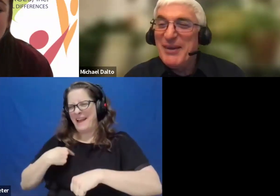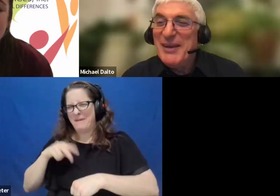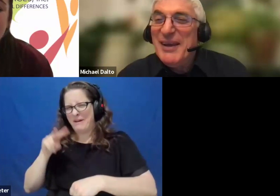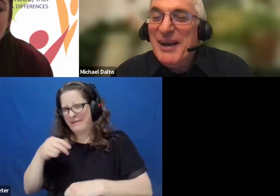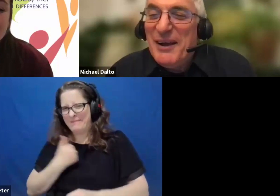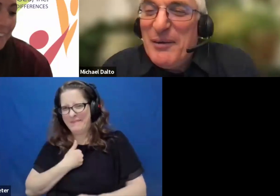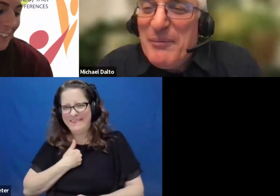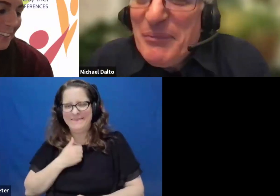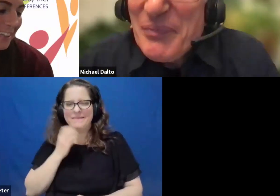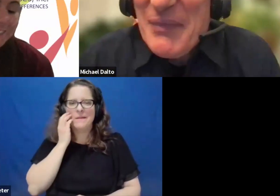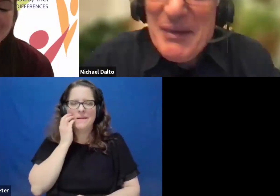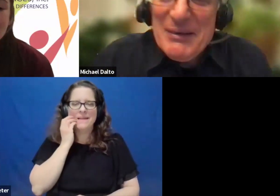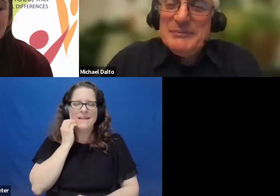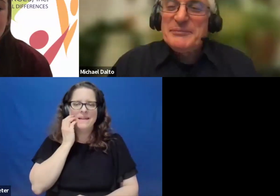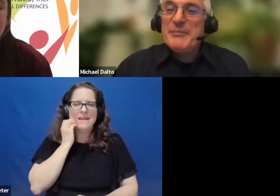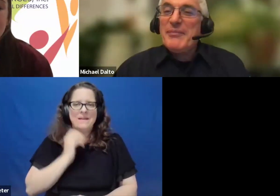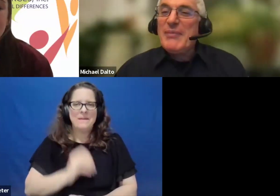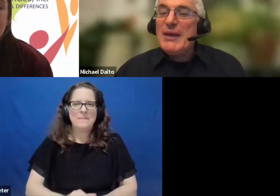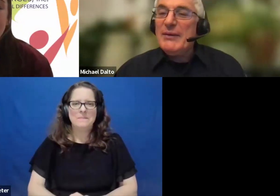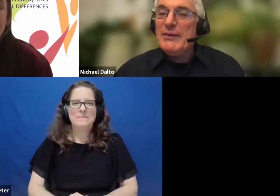time.